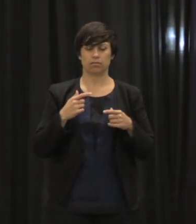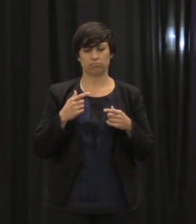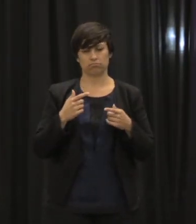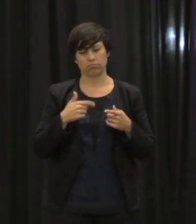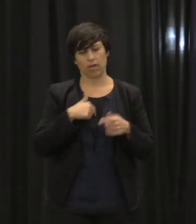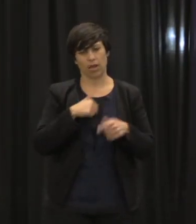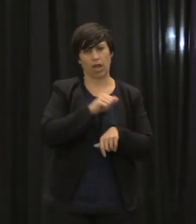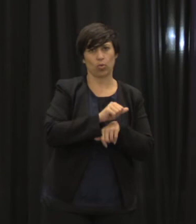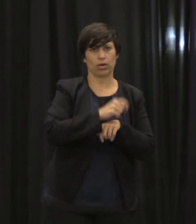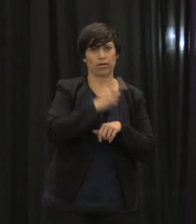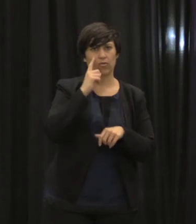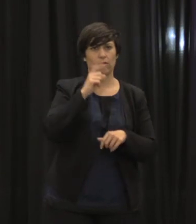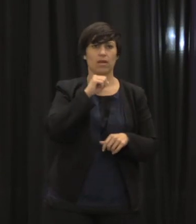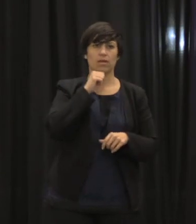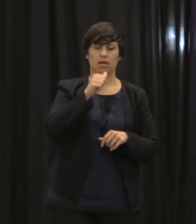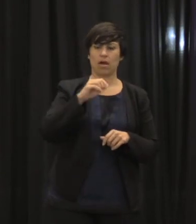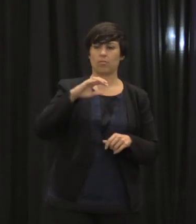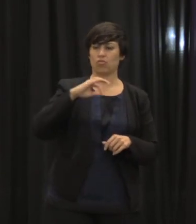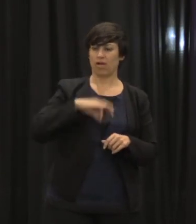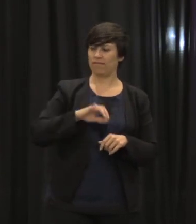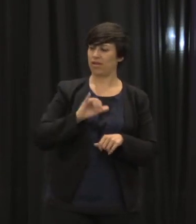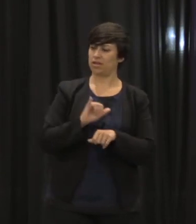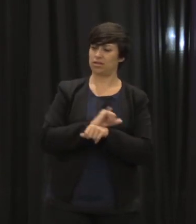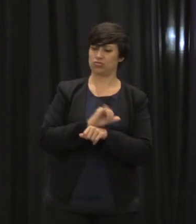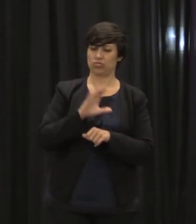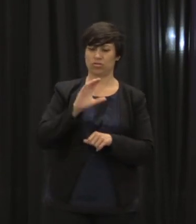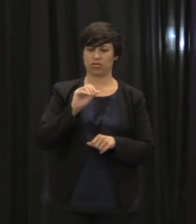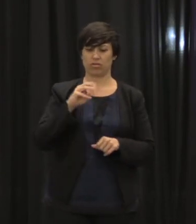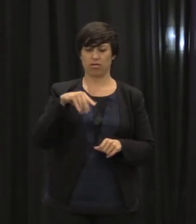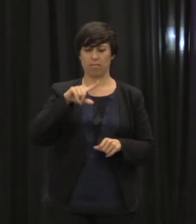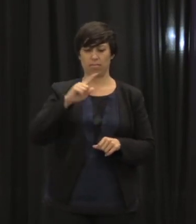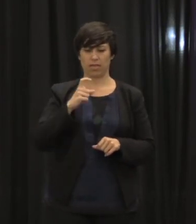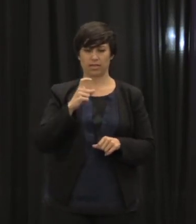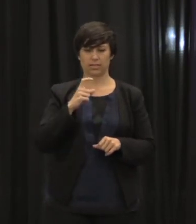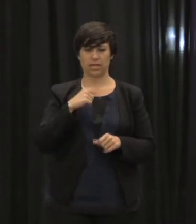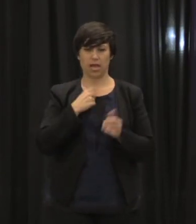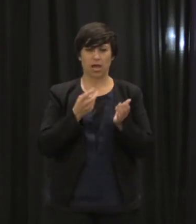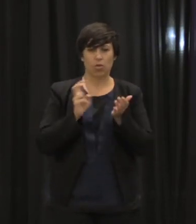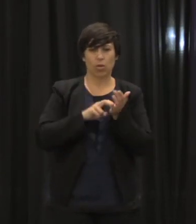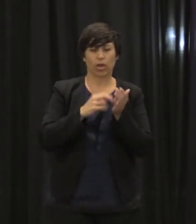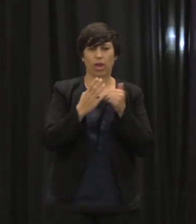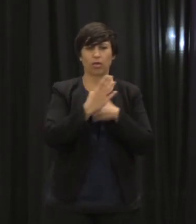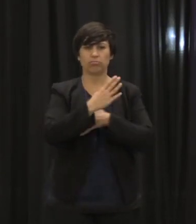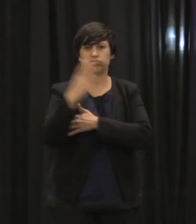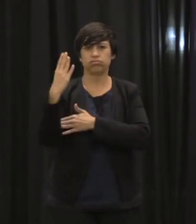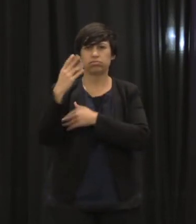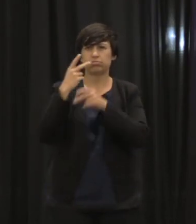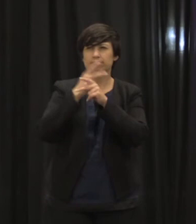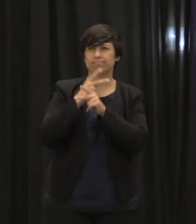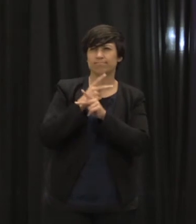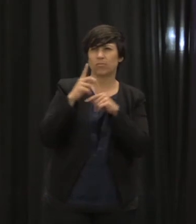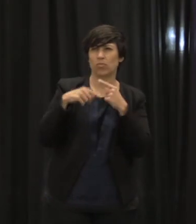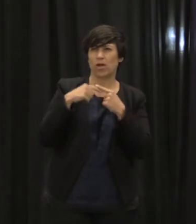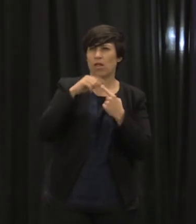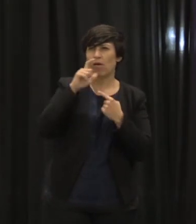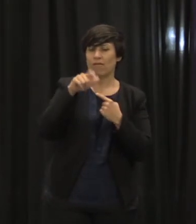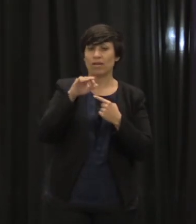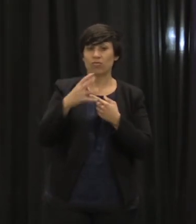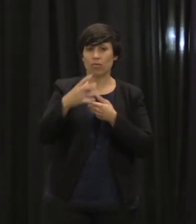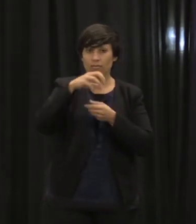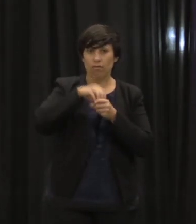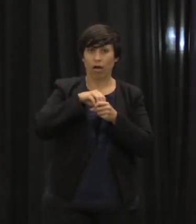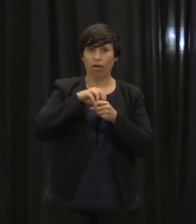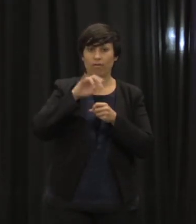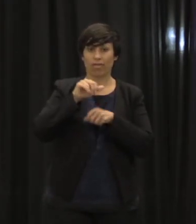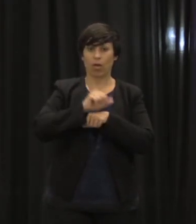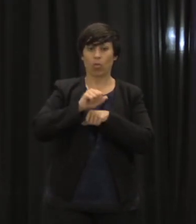nonprofit industrial complex, I get up every morning trying to figure out a day where I don't have to. And if you engage in this work that we call